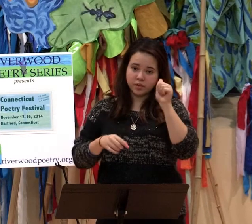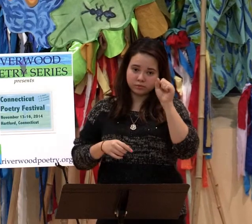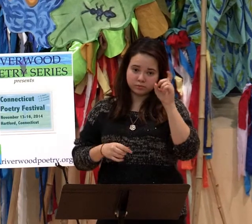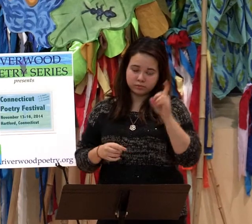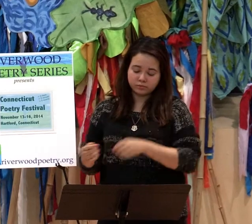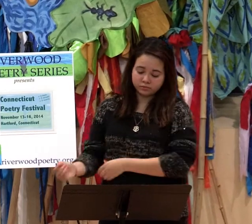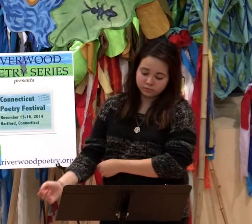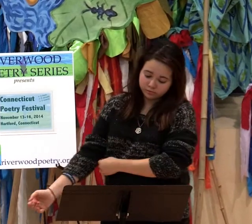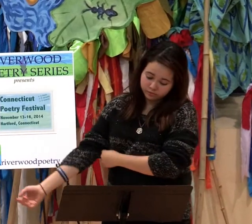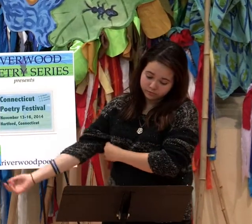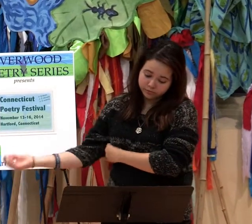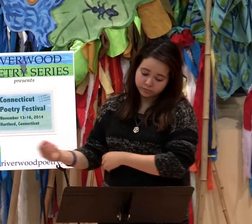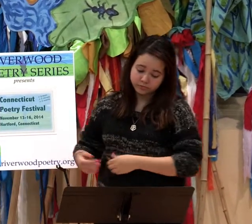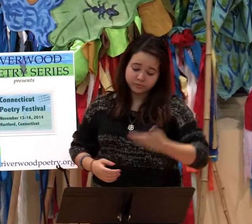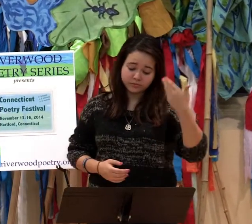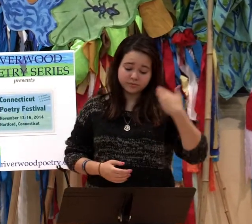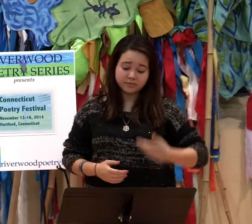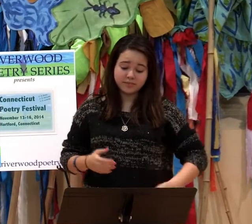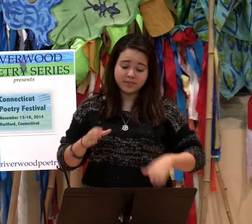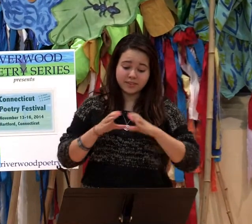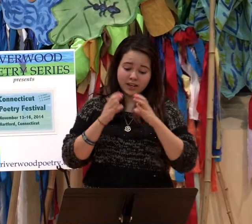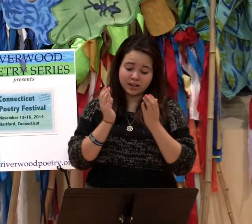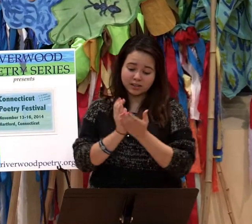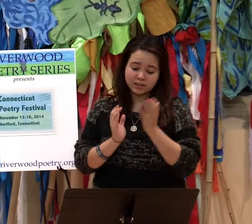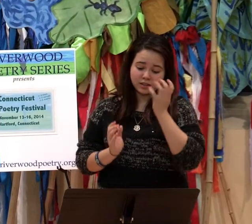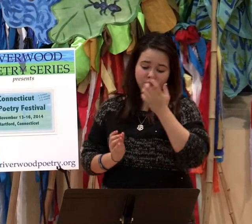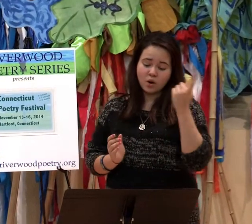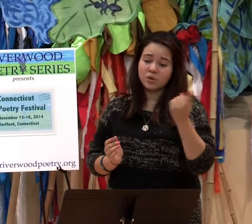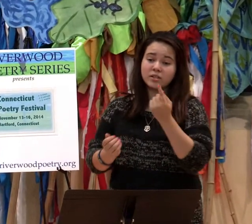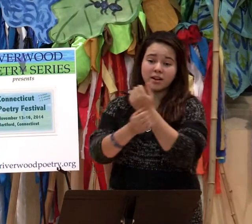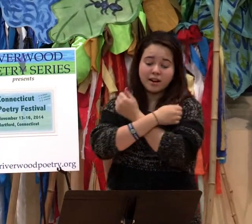I'm a junior at ASD.